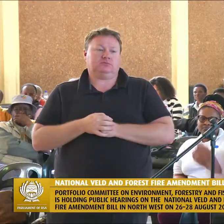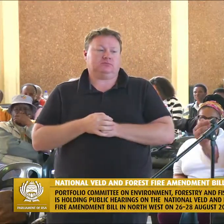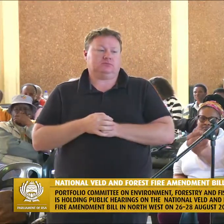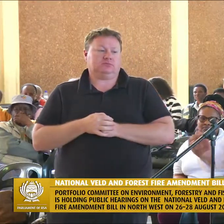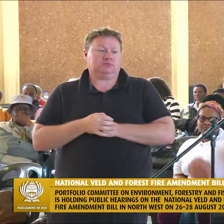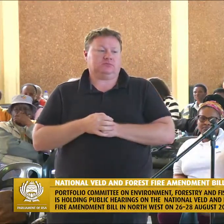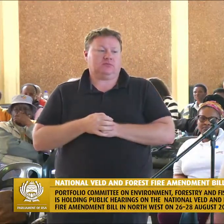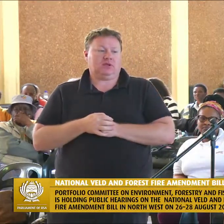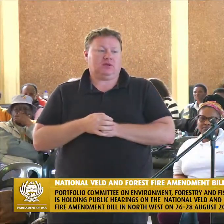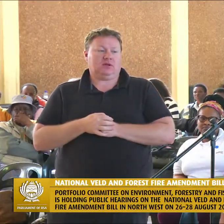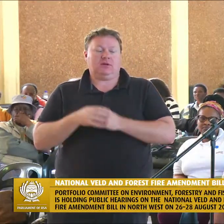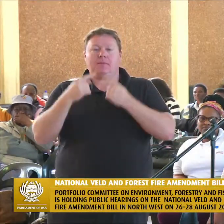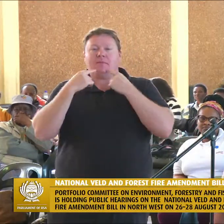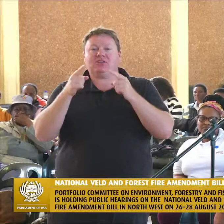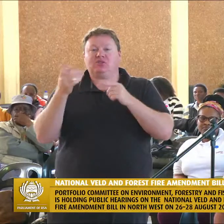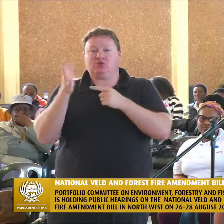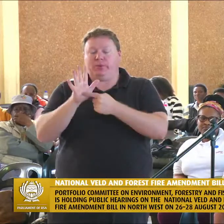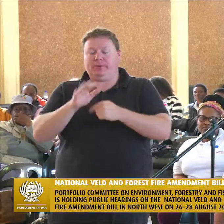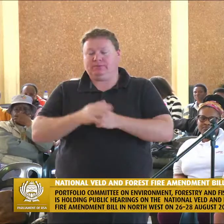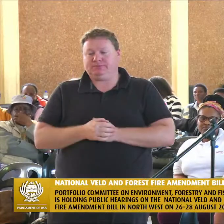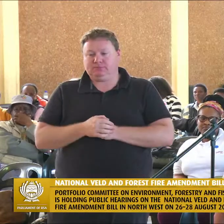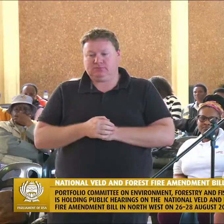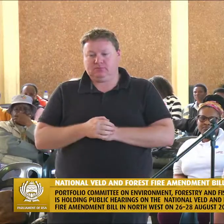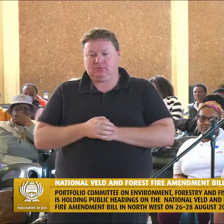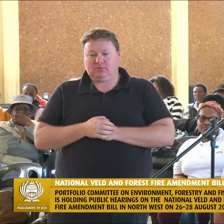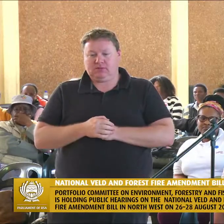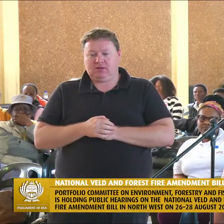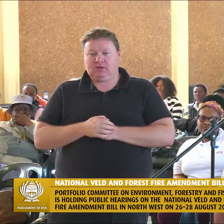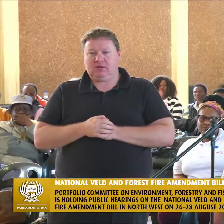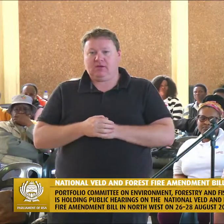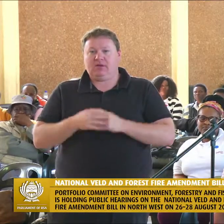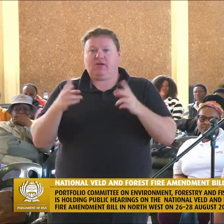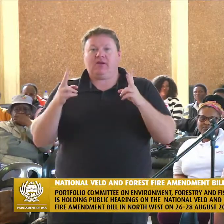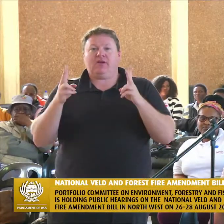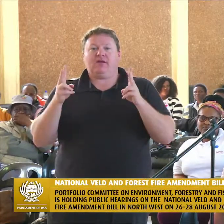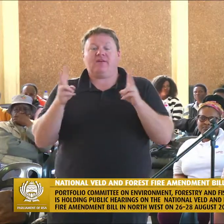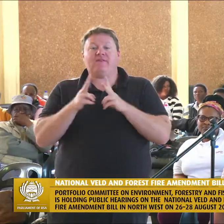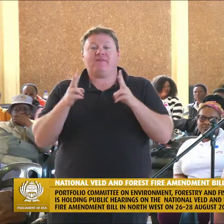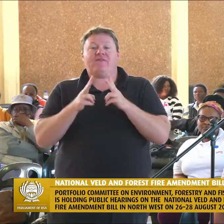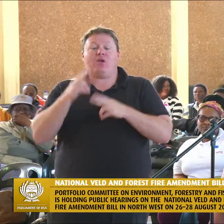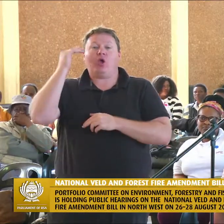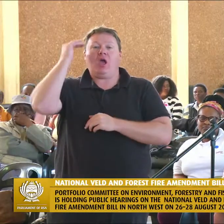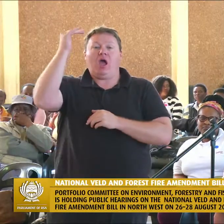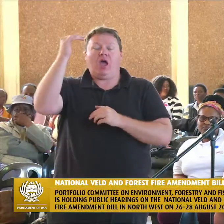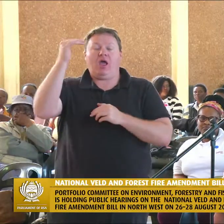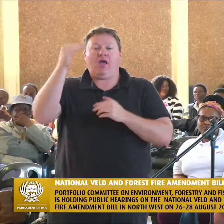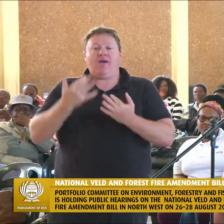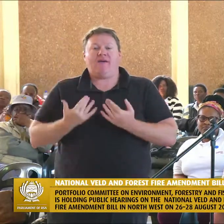and the message is as follows very high fire danger